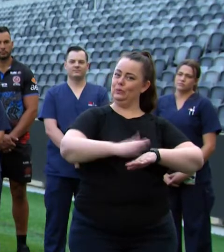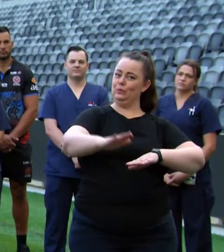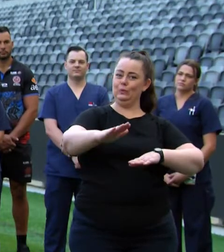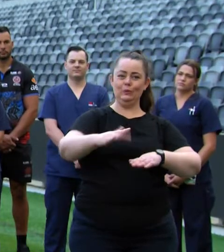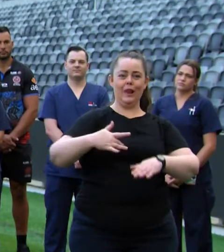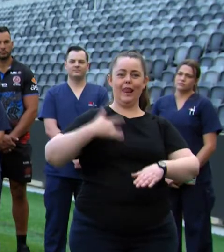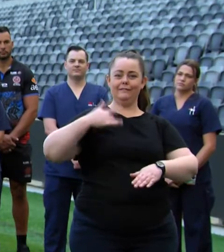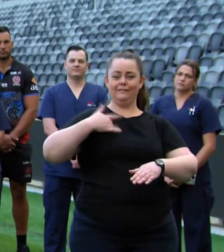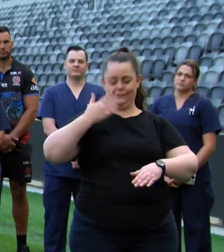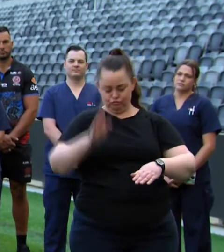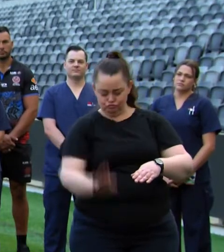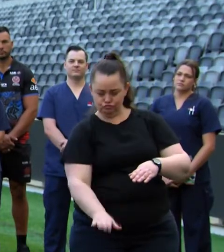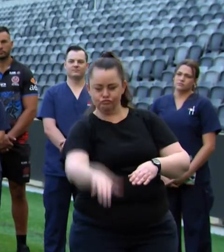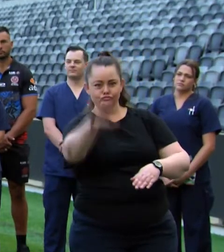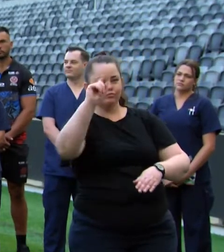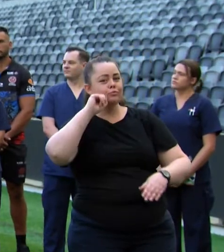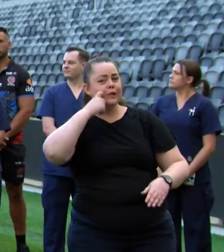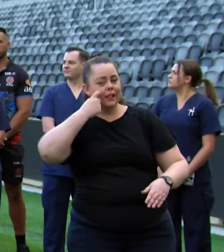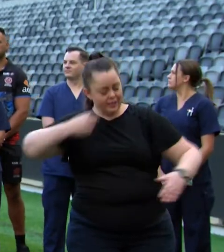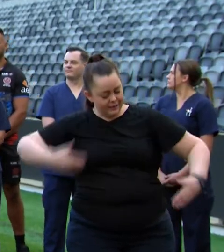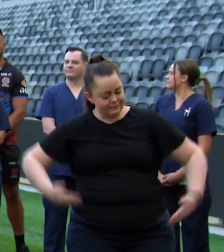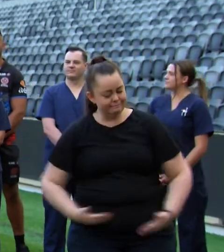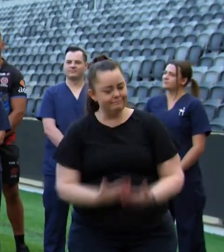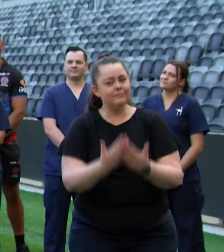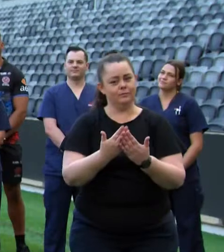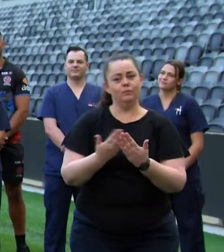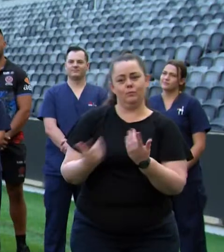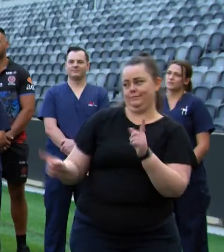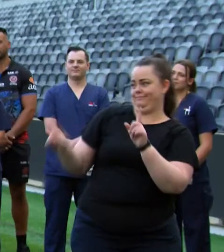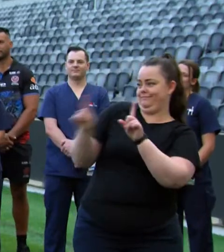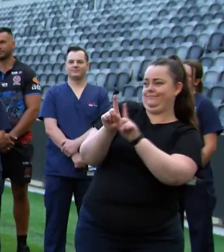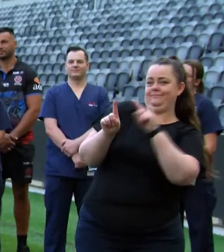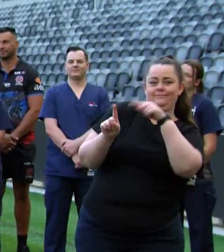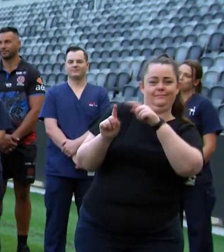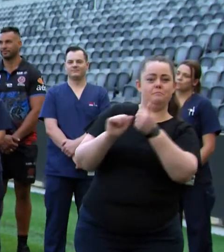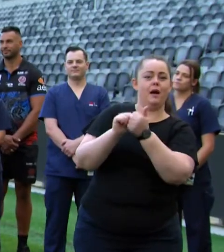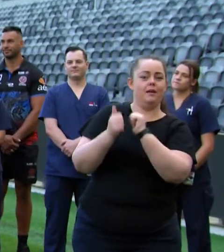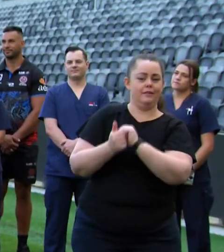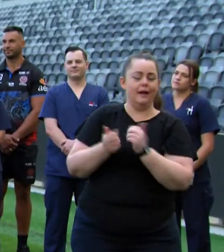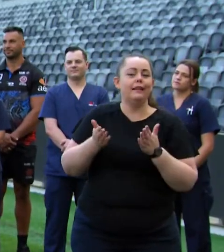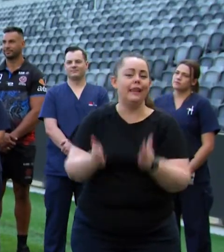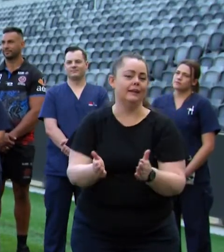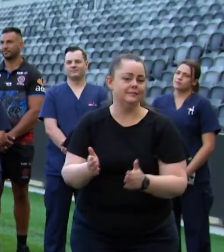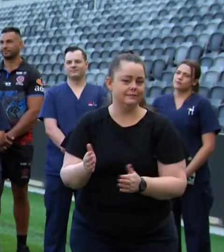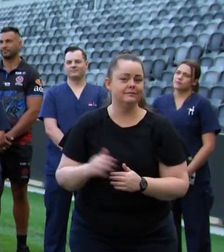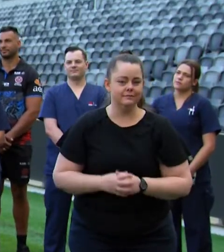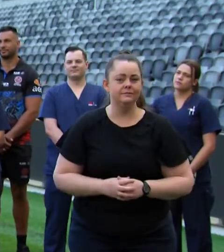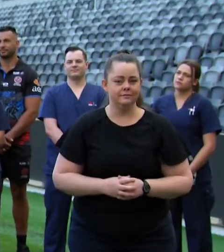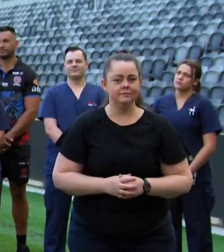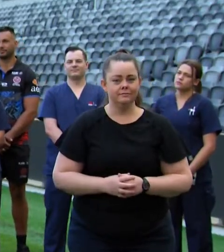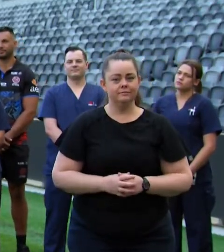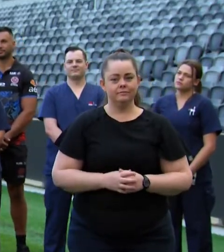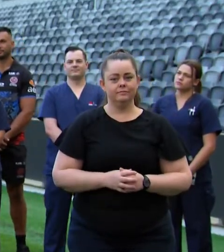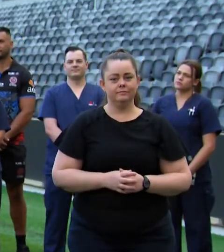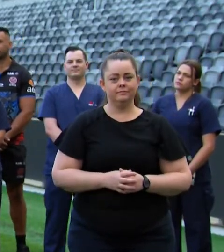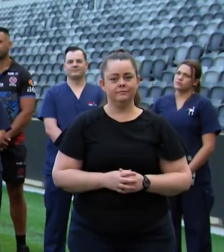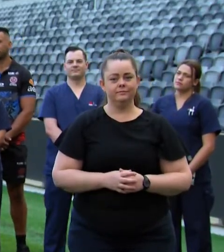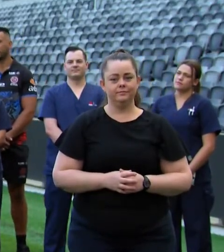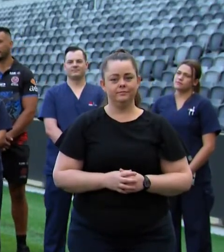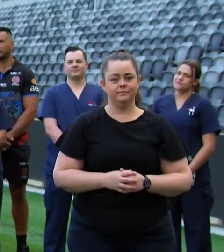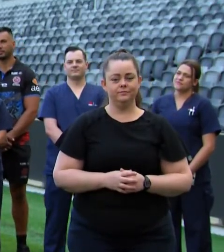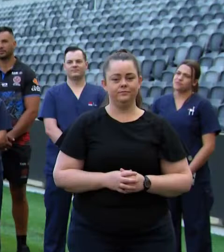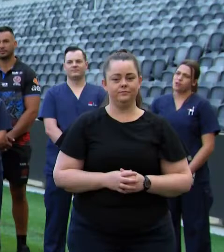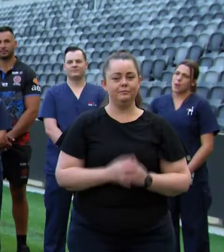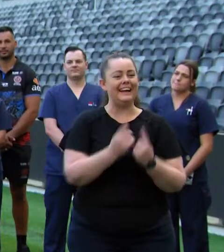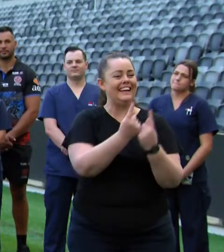will certainly be able to have their partners with them. But again, those are issues which each hospital